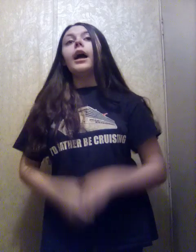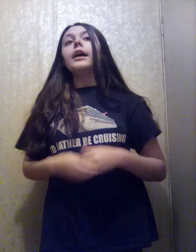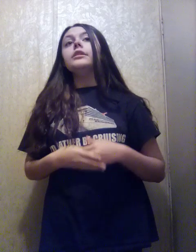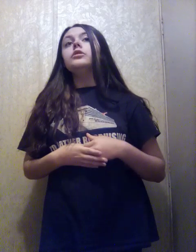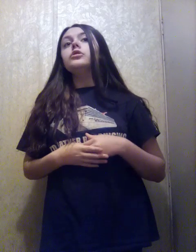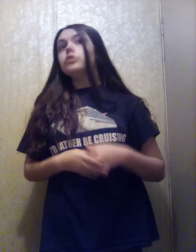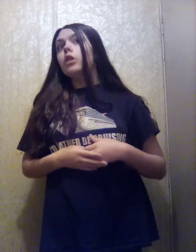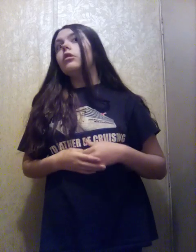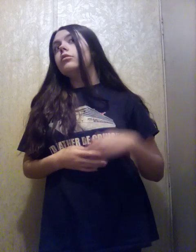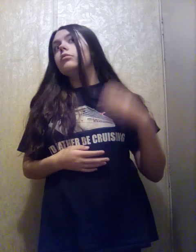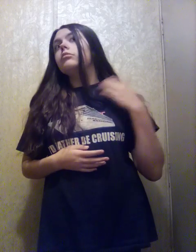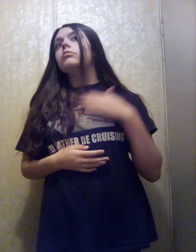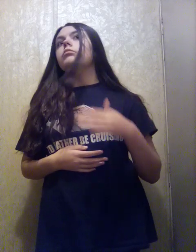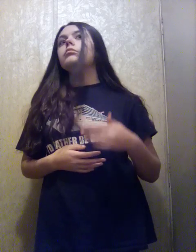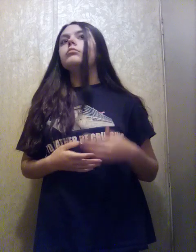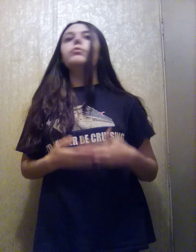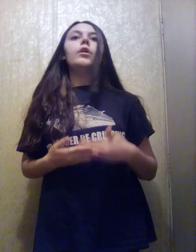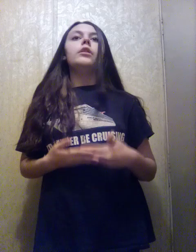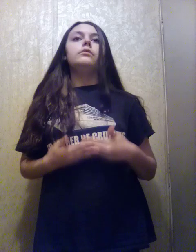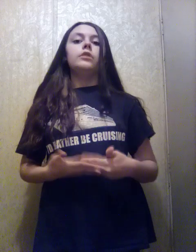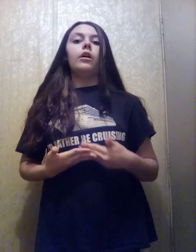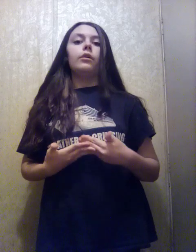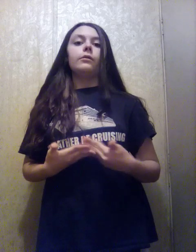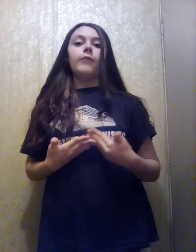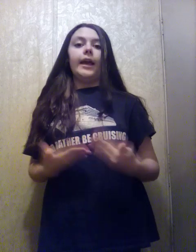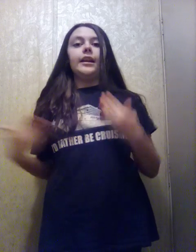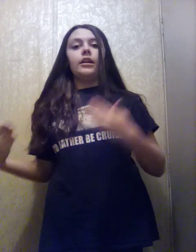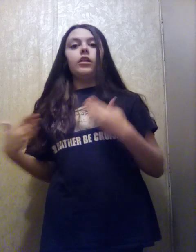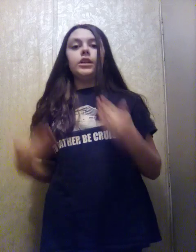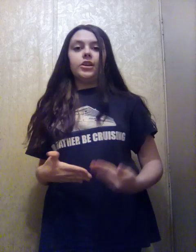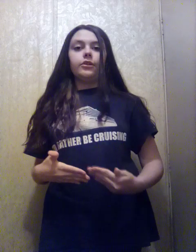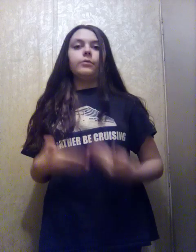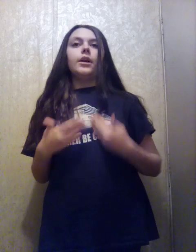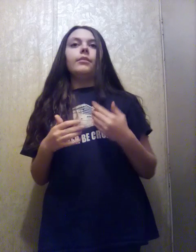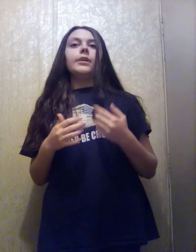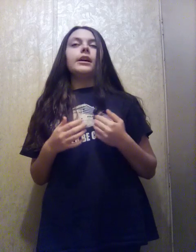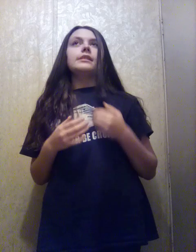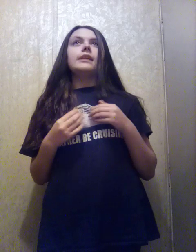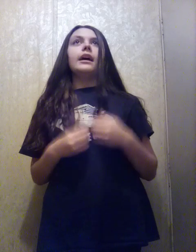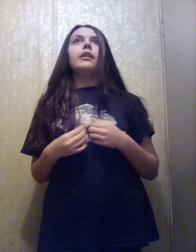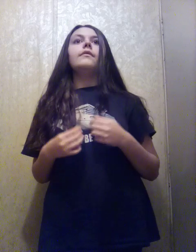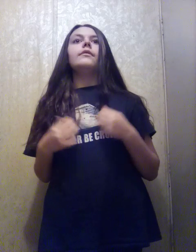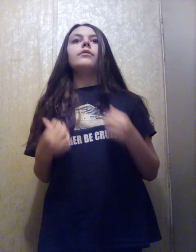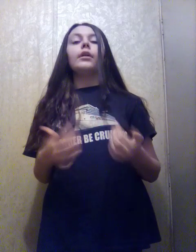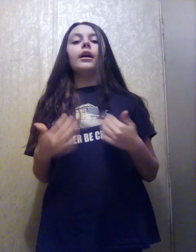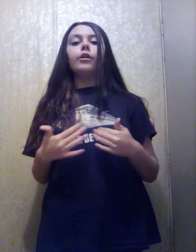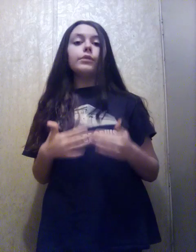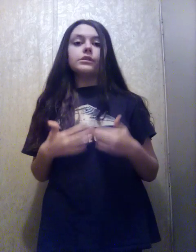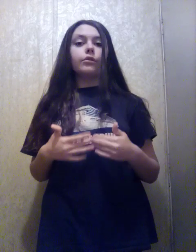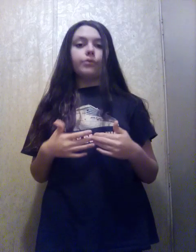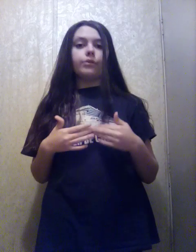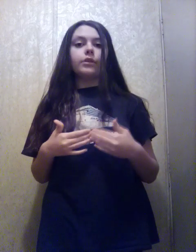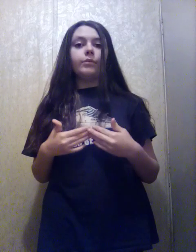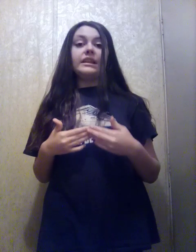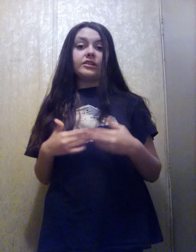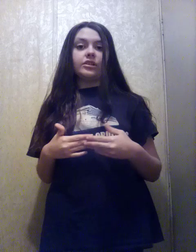I don't want y'all hating on each other, because I always scroll through the comment